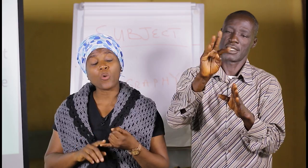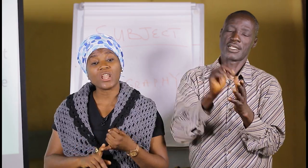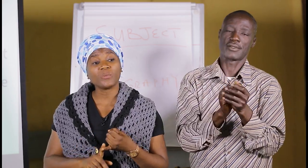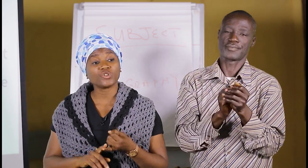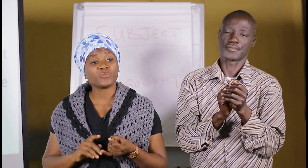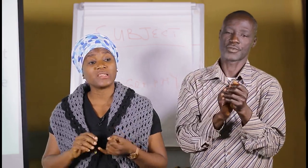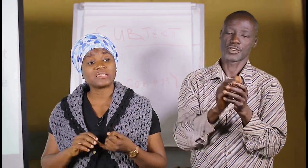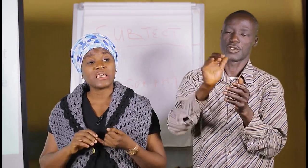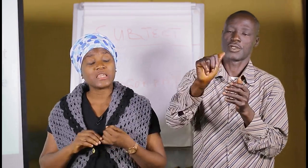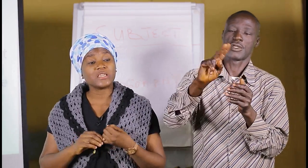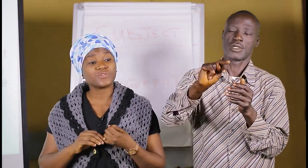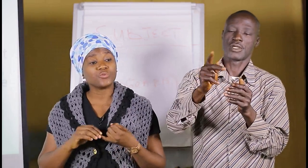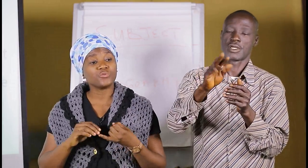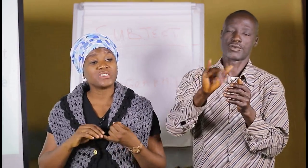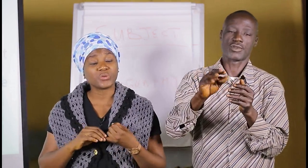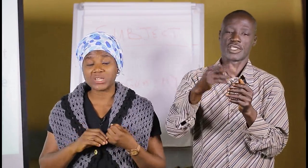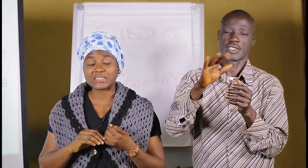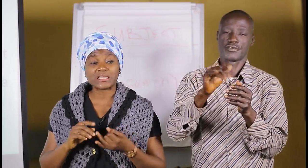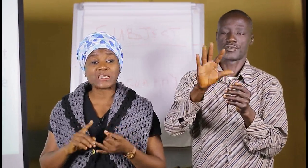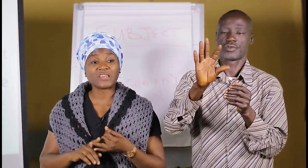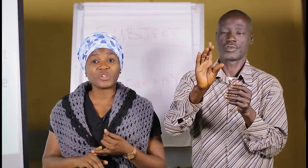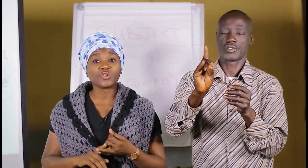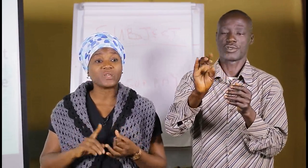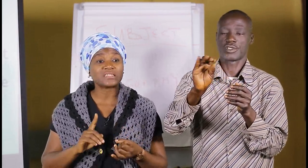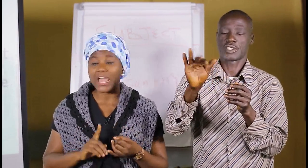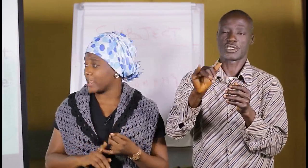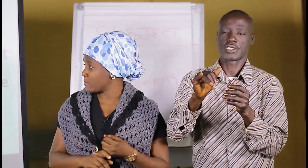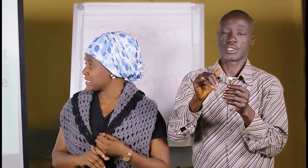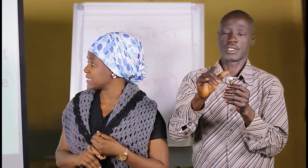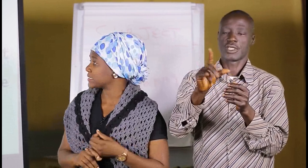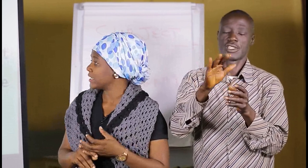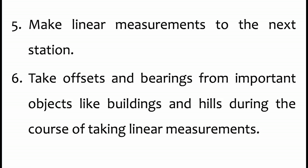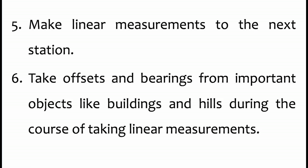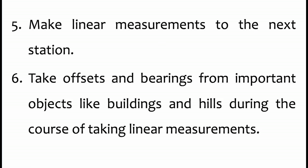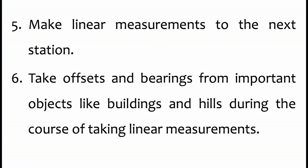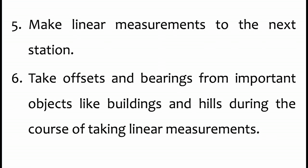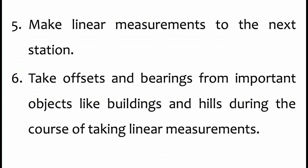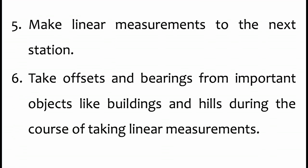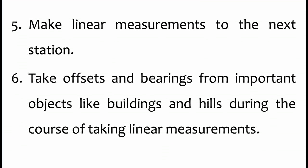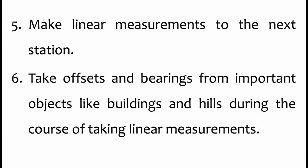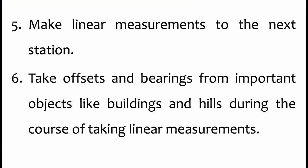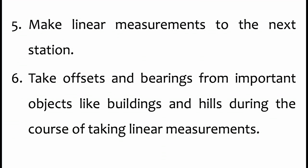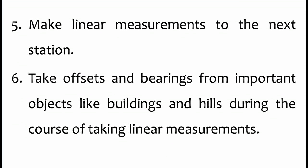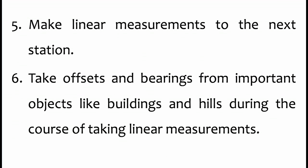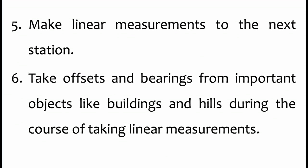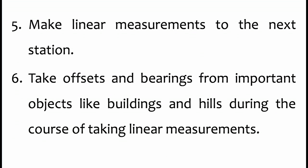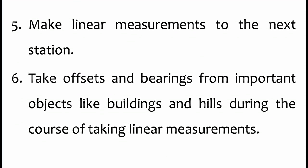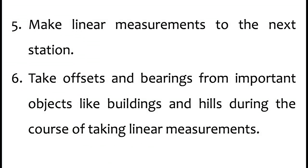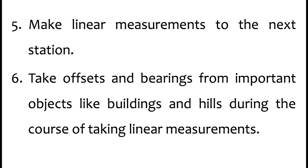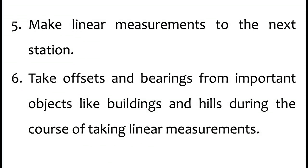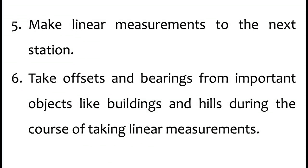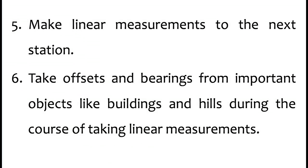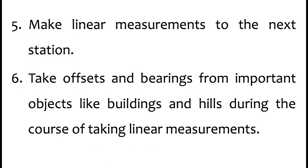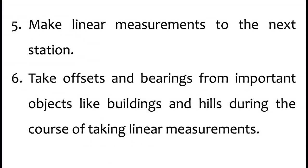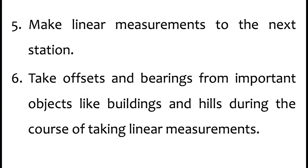Remember, angular measurements gives you degrees, linear measurements are in meters. Number 6, you take